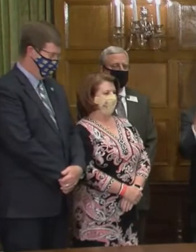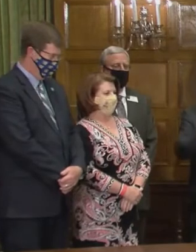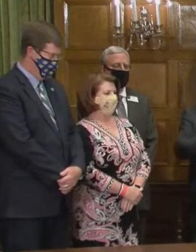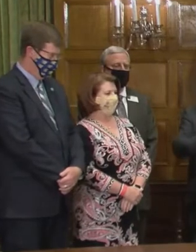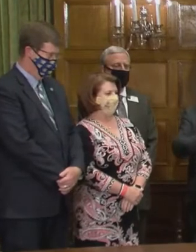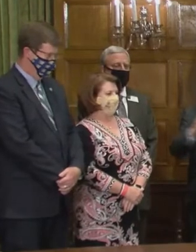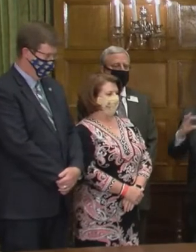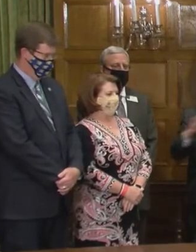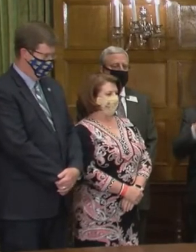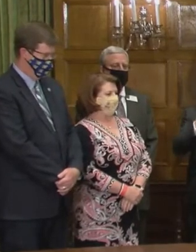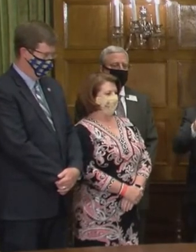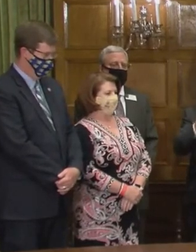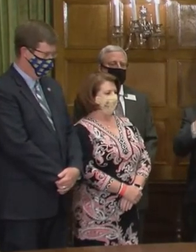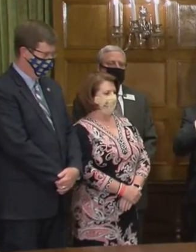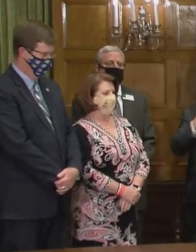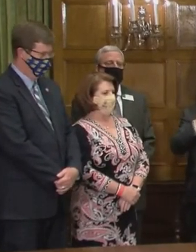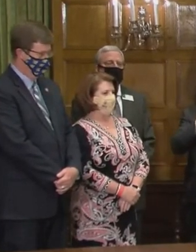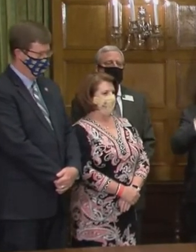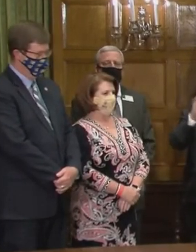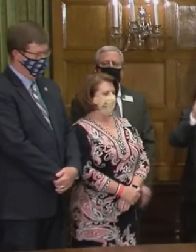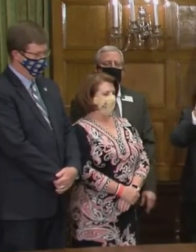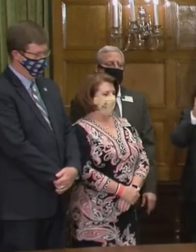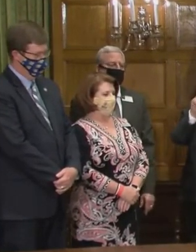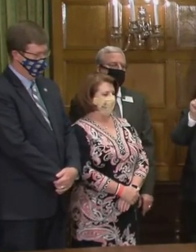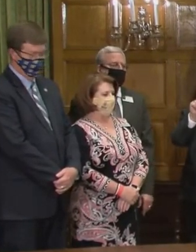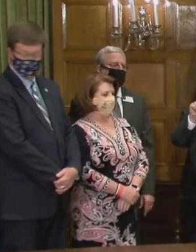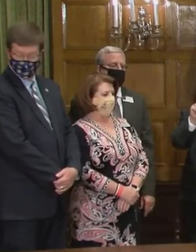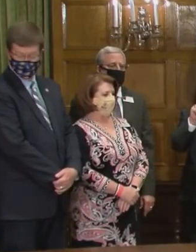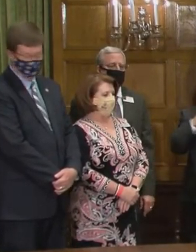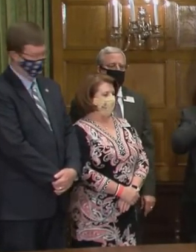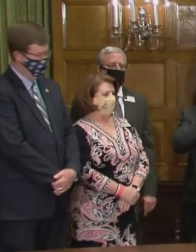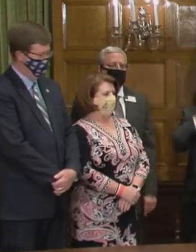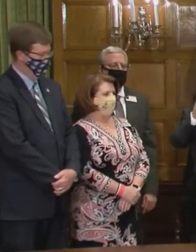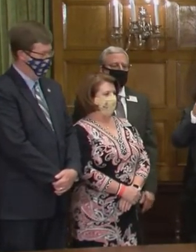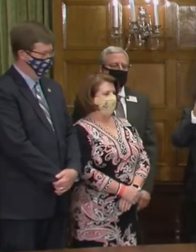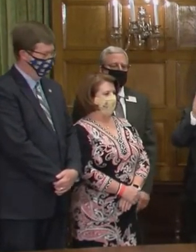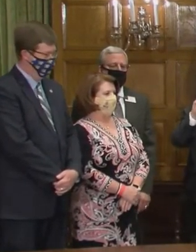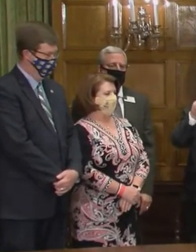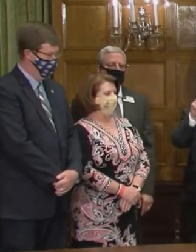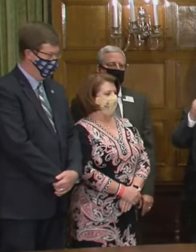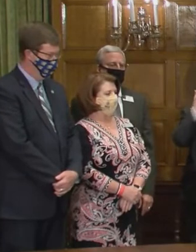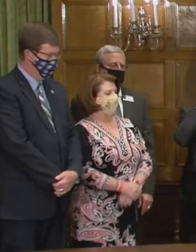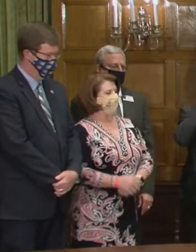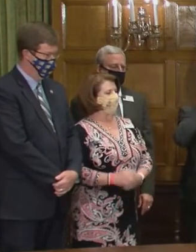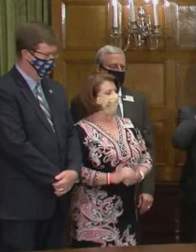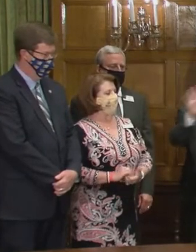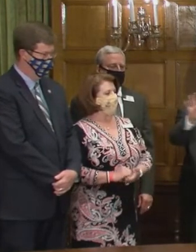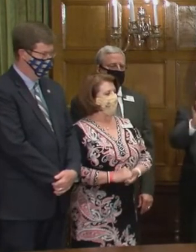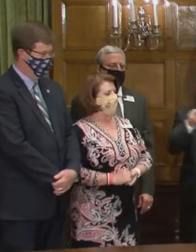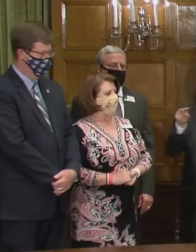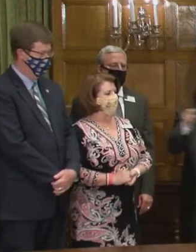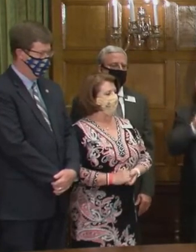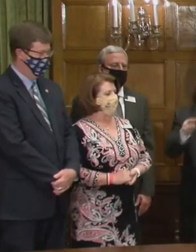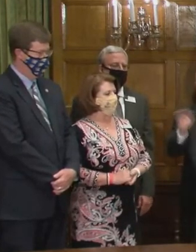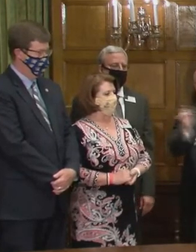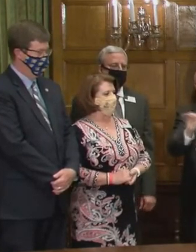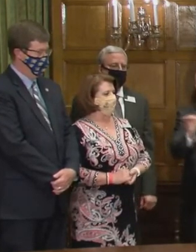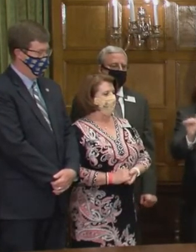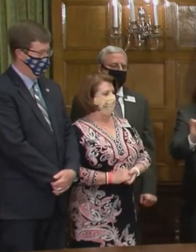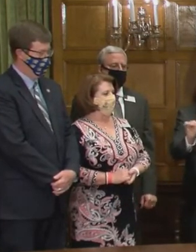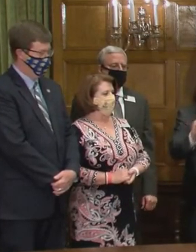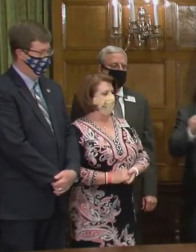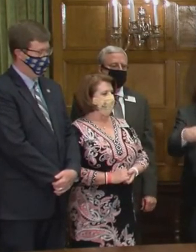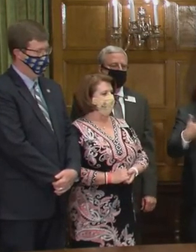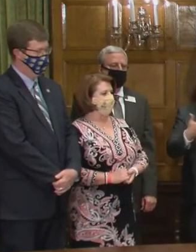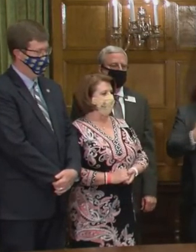bill, Representative Cozart, and again, Representative Eubanks, thank you for your shepherd in it as well.